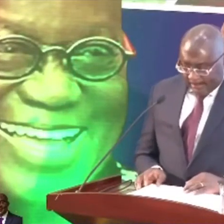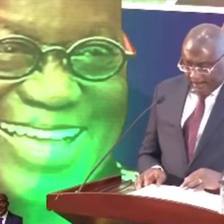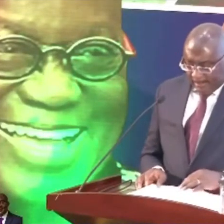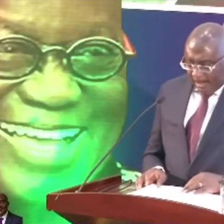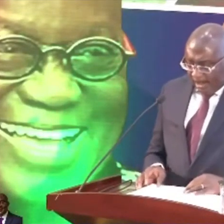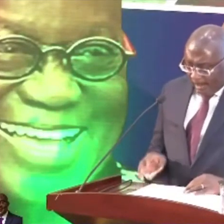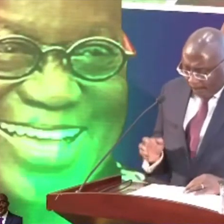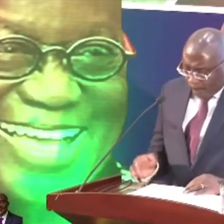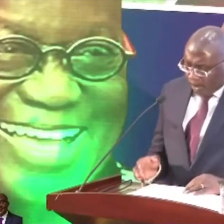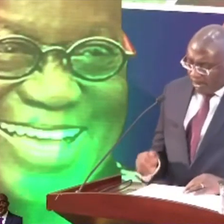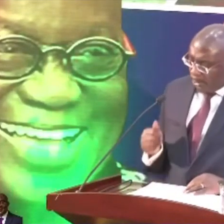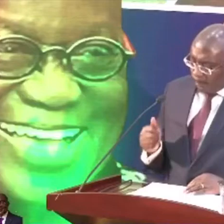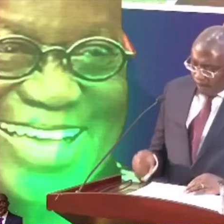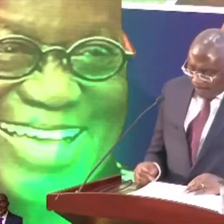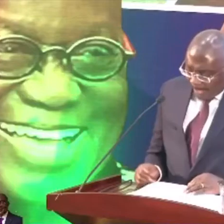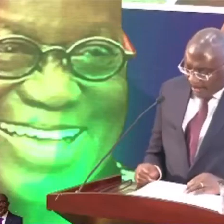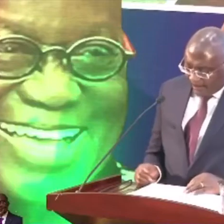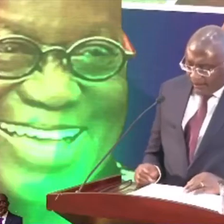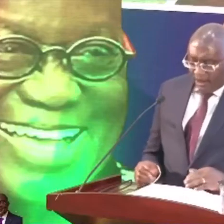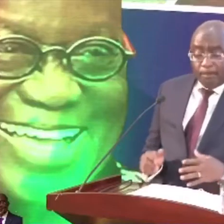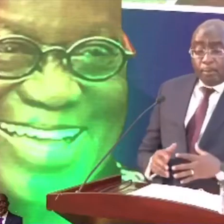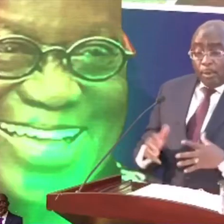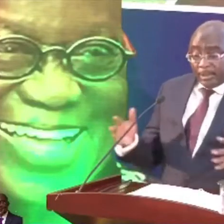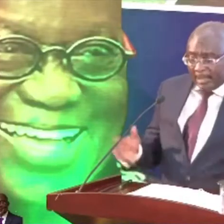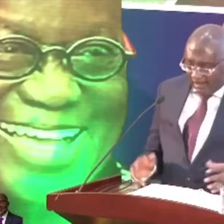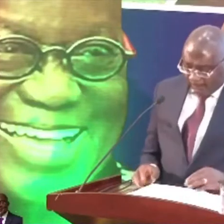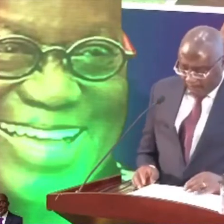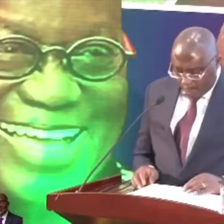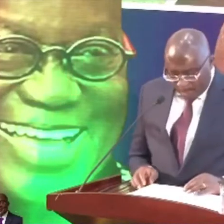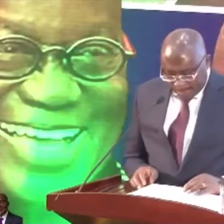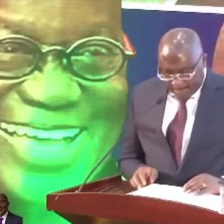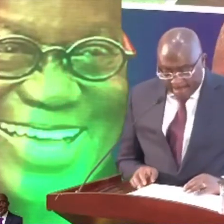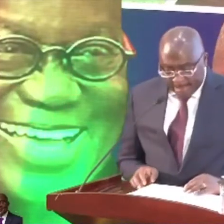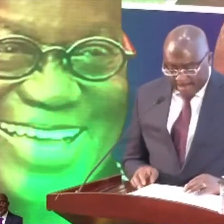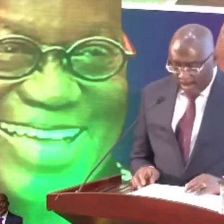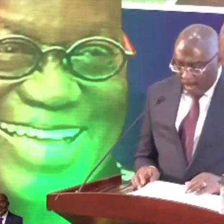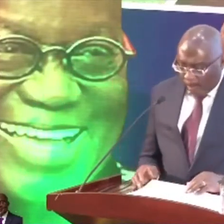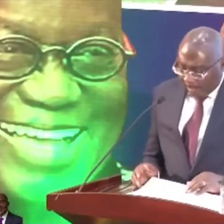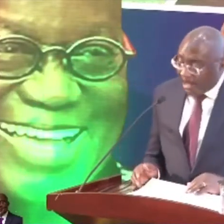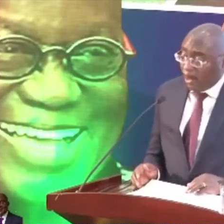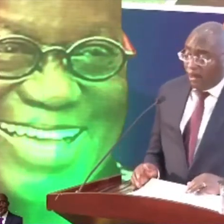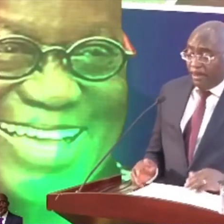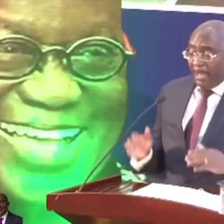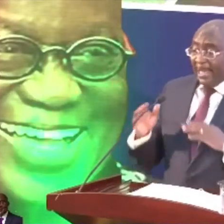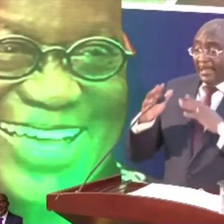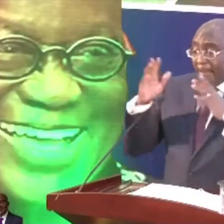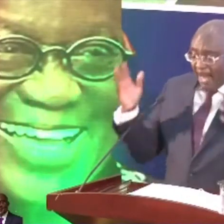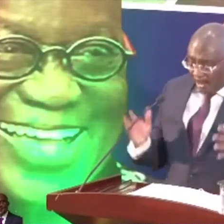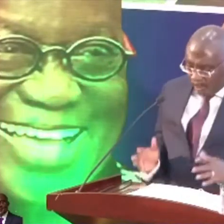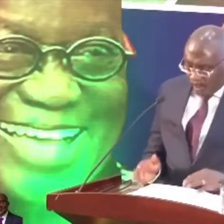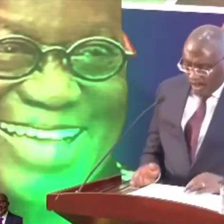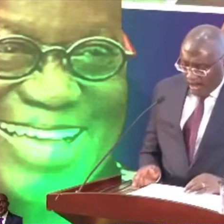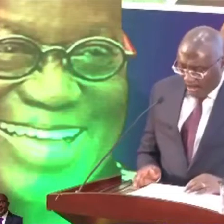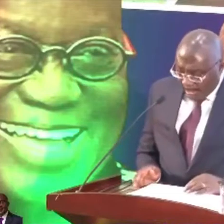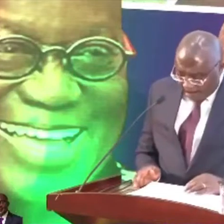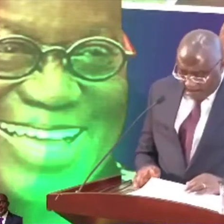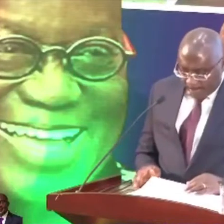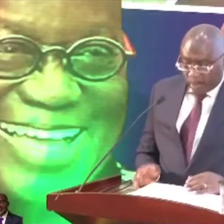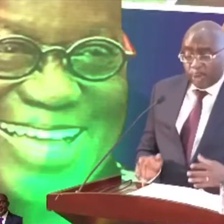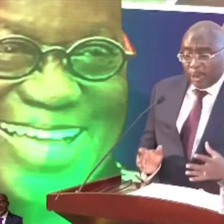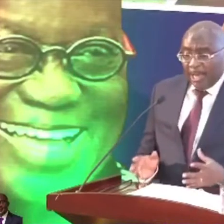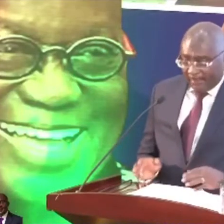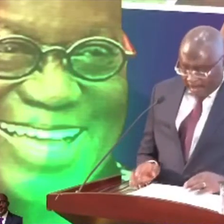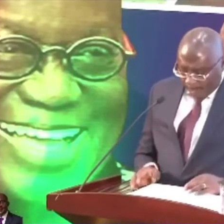Second, our approach is to provide for the broader infrastructure needs of the economy at the macro level